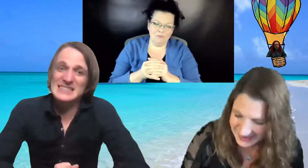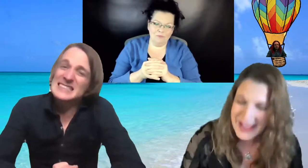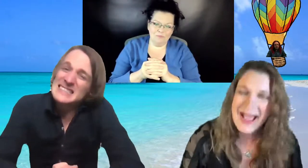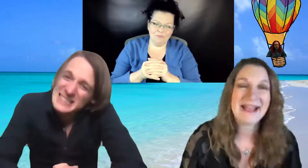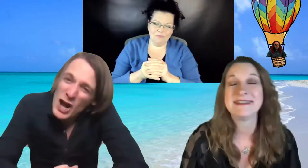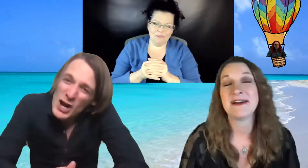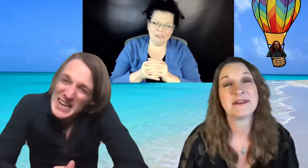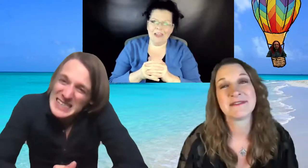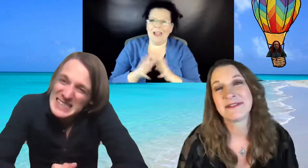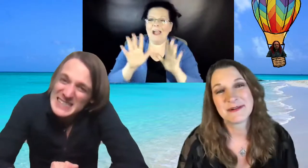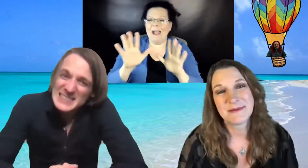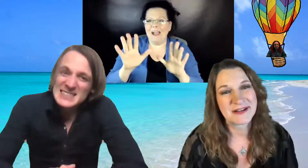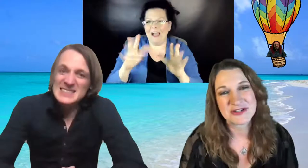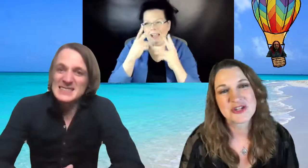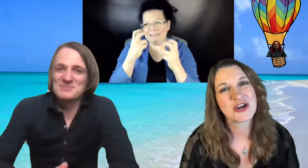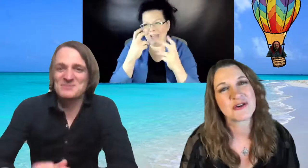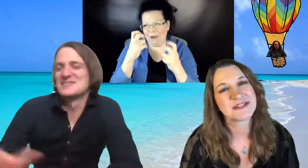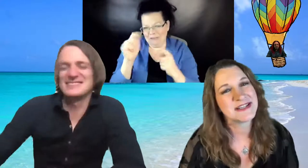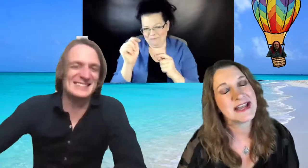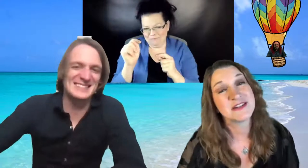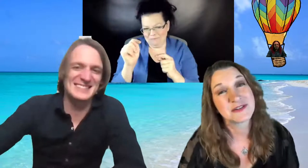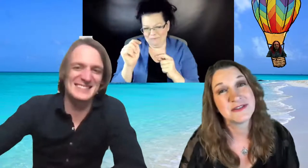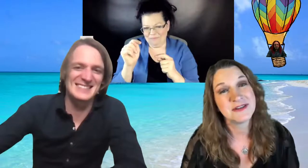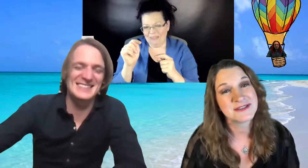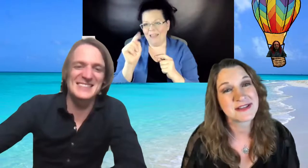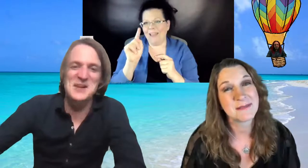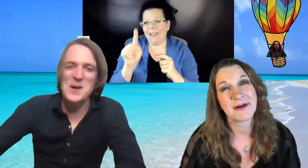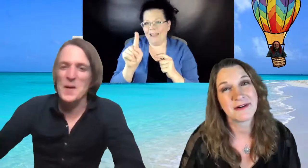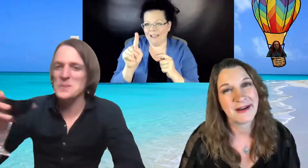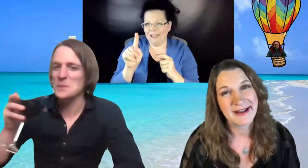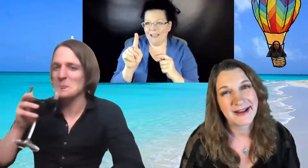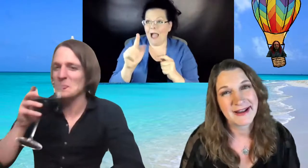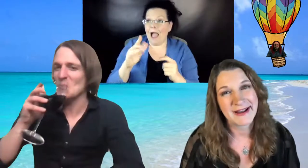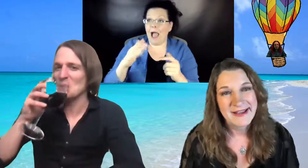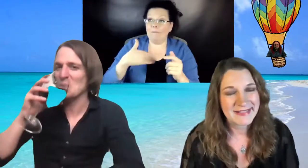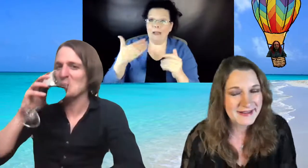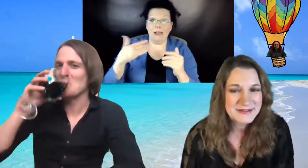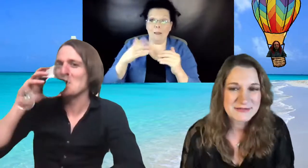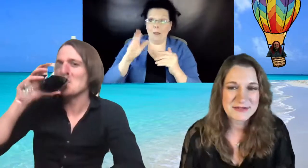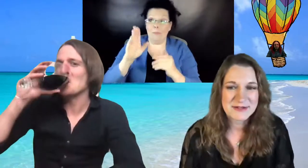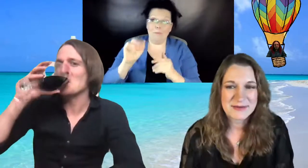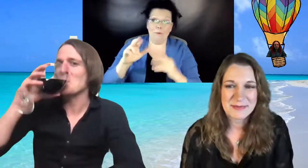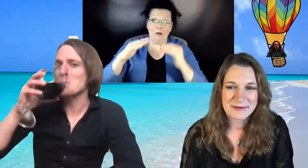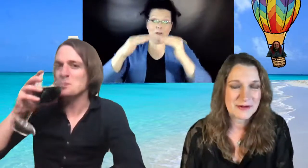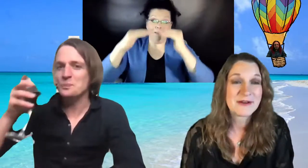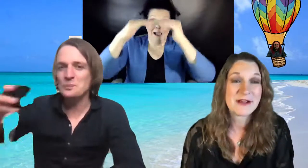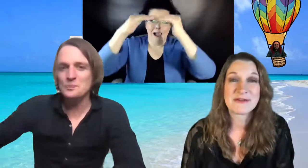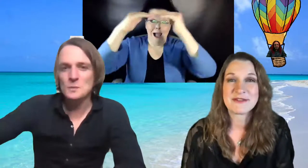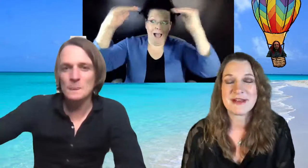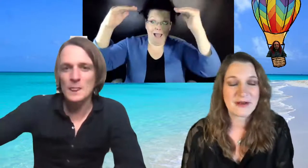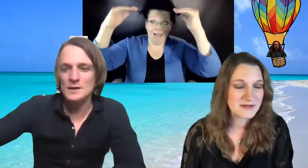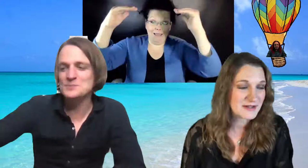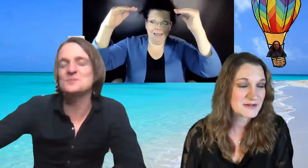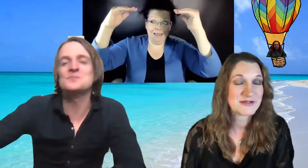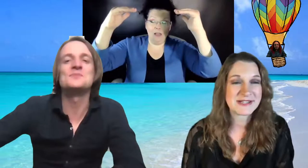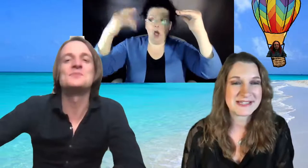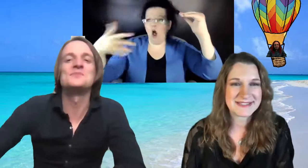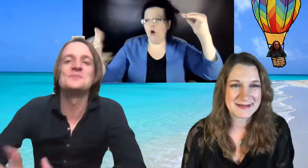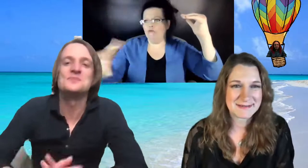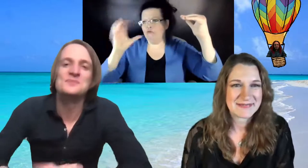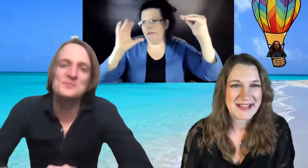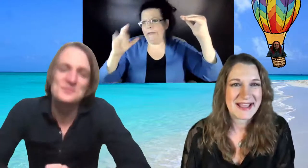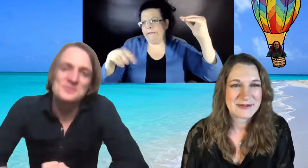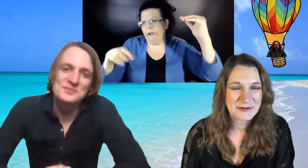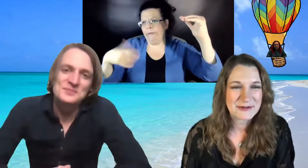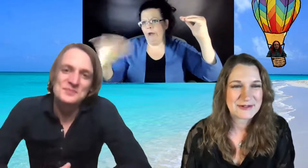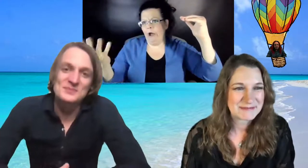though. I doubt it very much. No. See, and it's good that you set the bar high. That is really important. Oh, now you have to... Now it's drinking